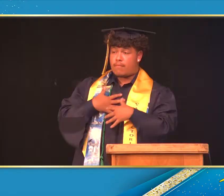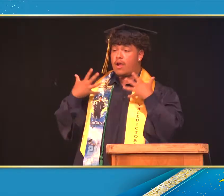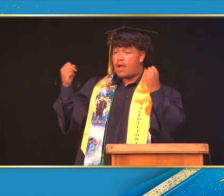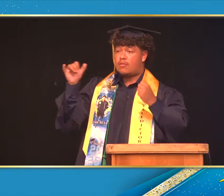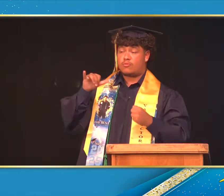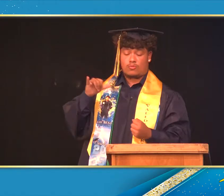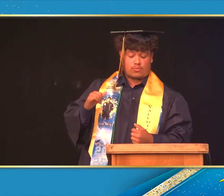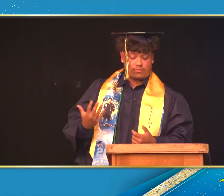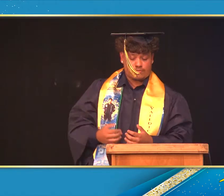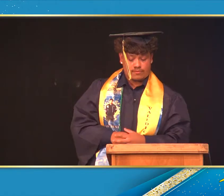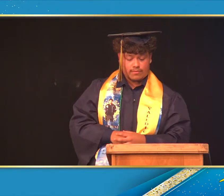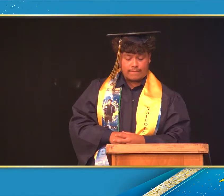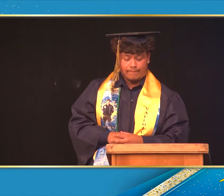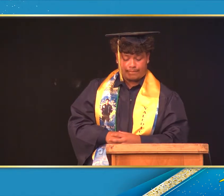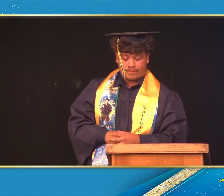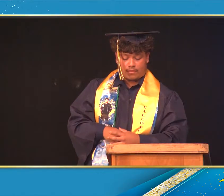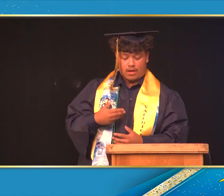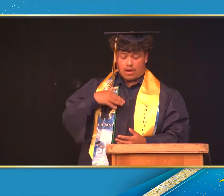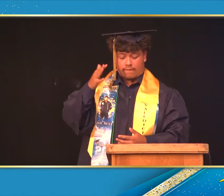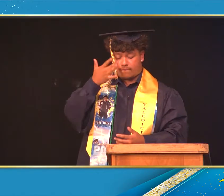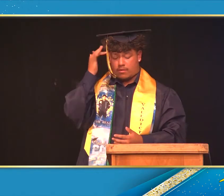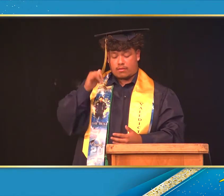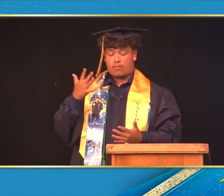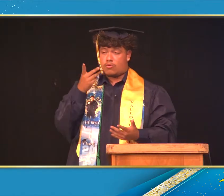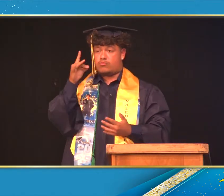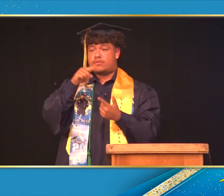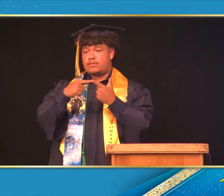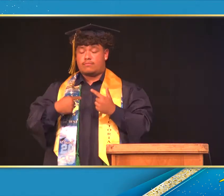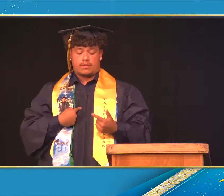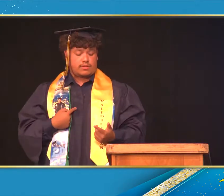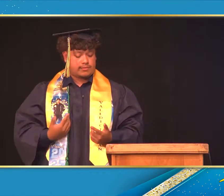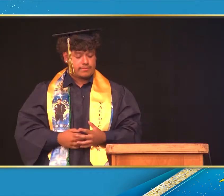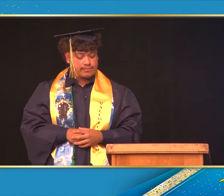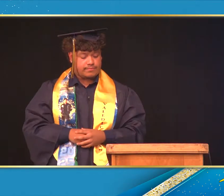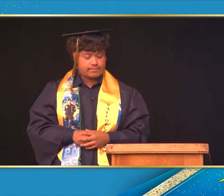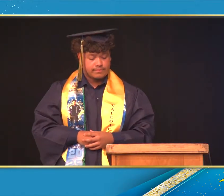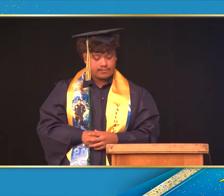and improve my health as well is a teacher that I will never forget.